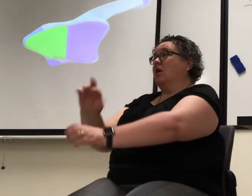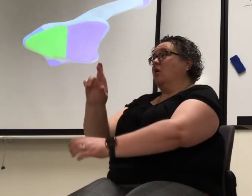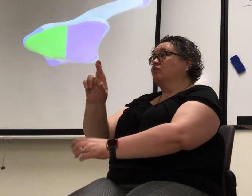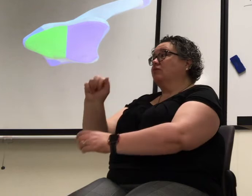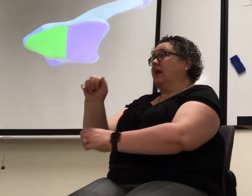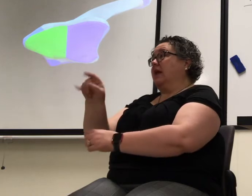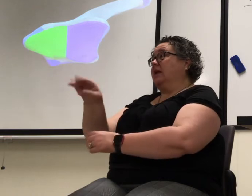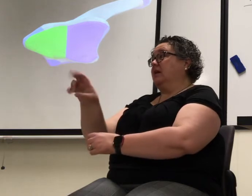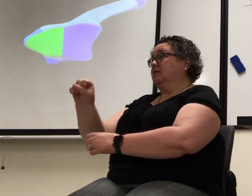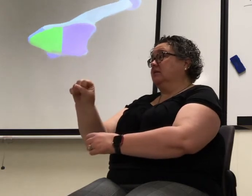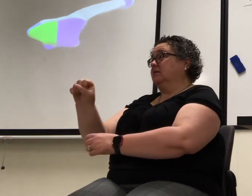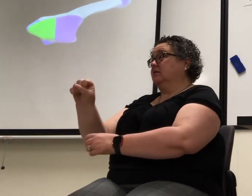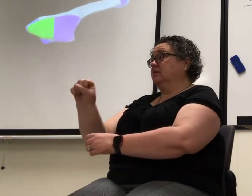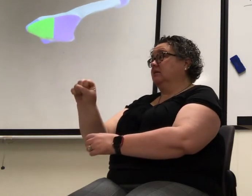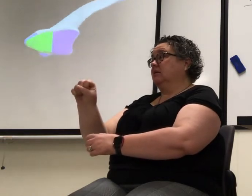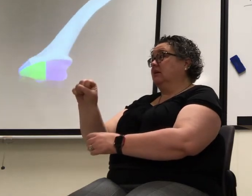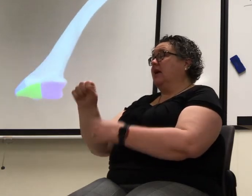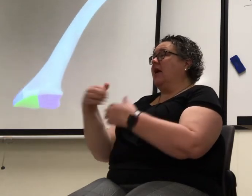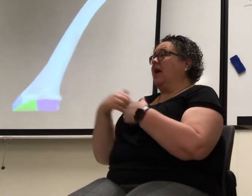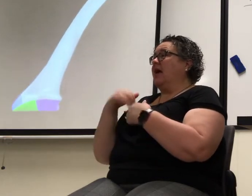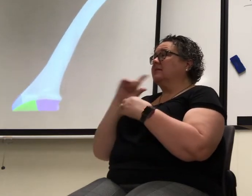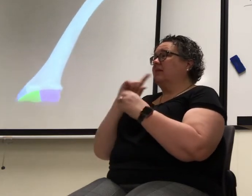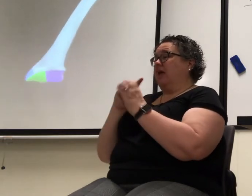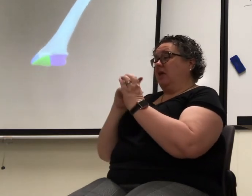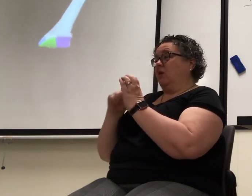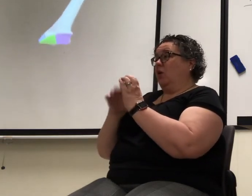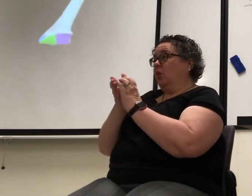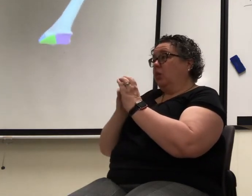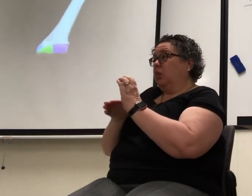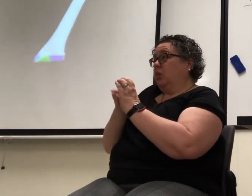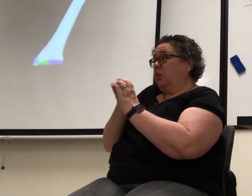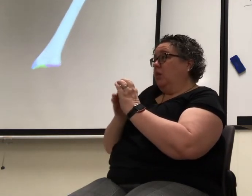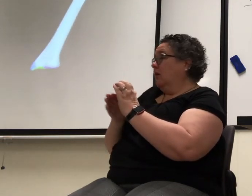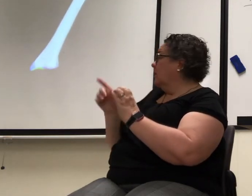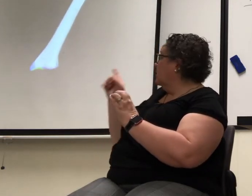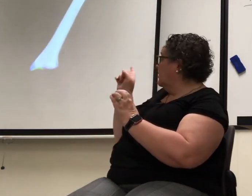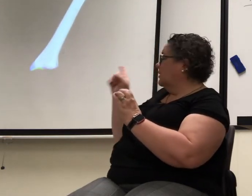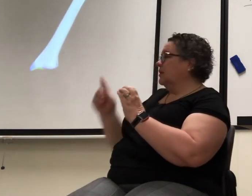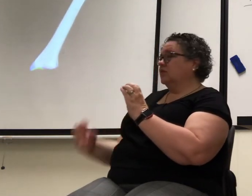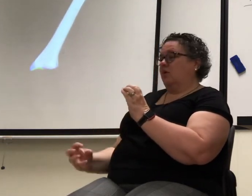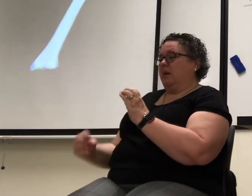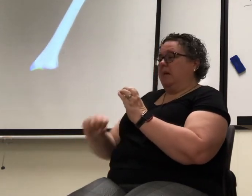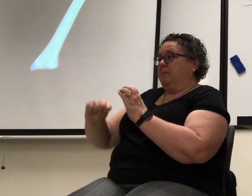bone of the wrist. So let's think about the wrist, the carpal bones.